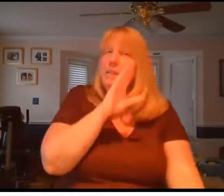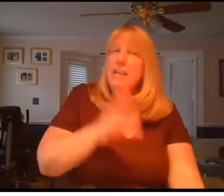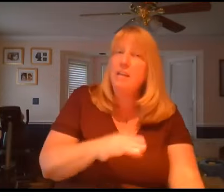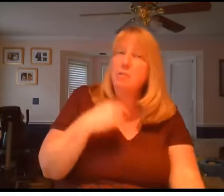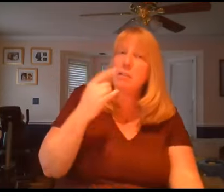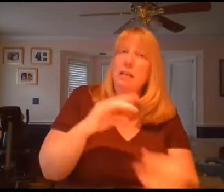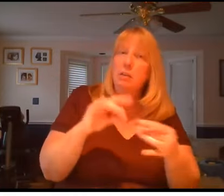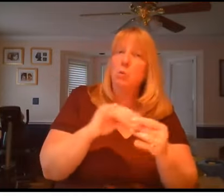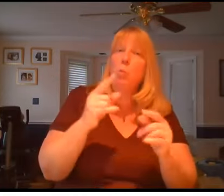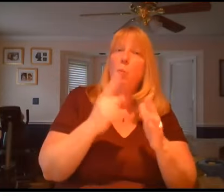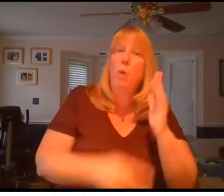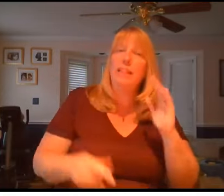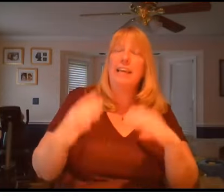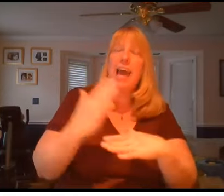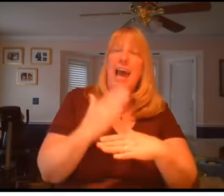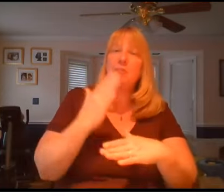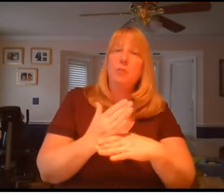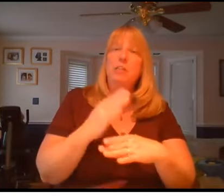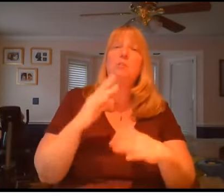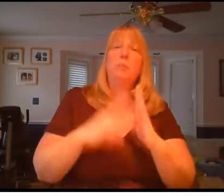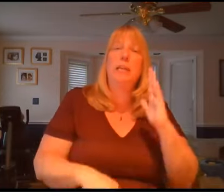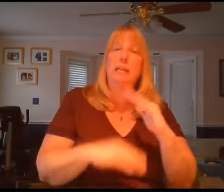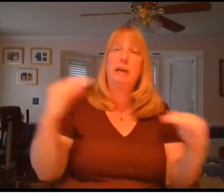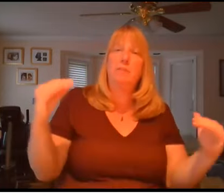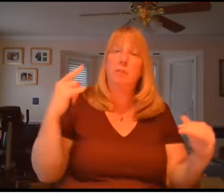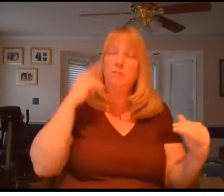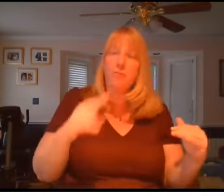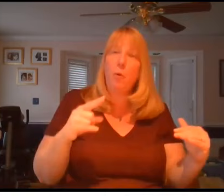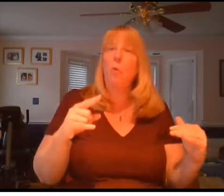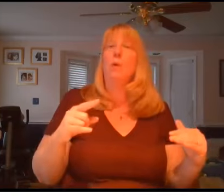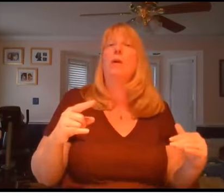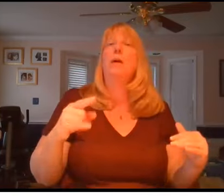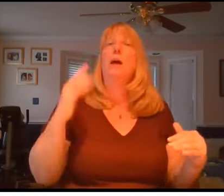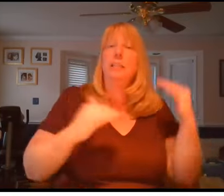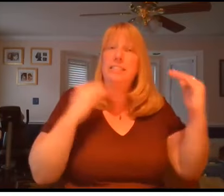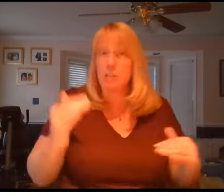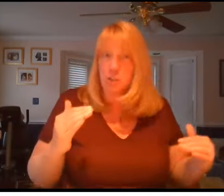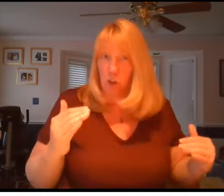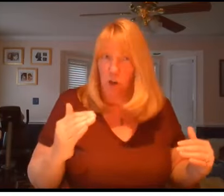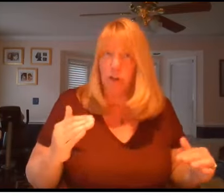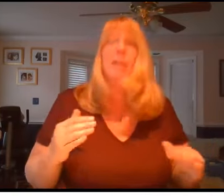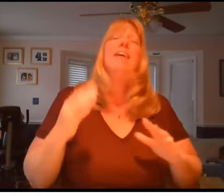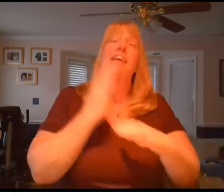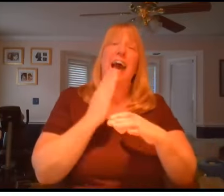the periphery reading level, but they never said that the reading average level for adults